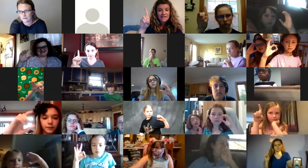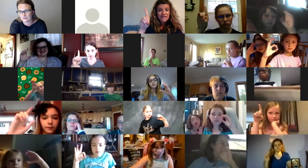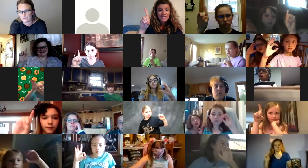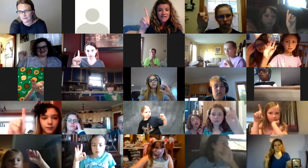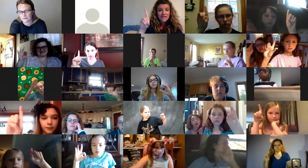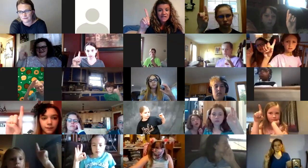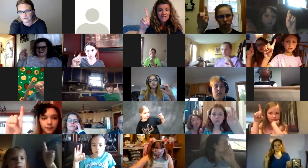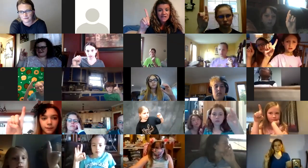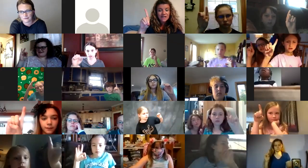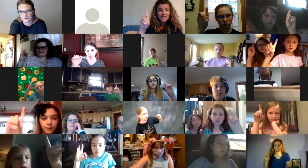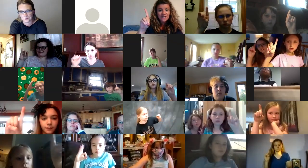D,